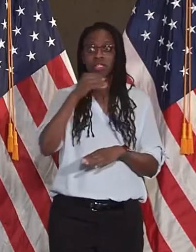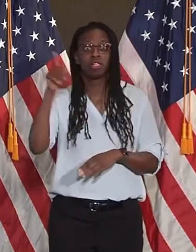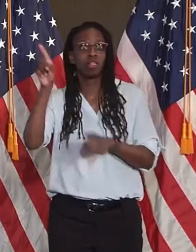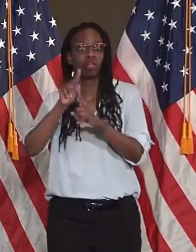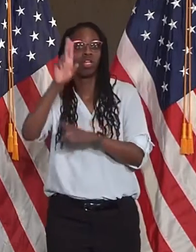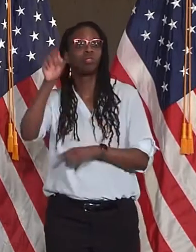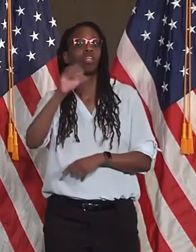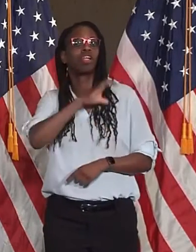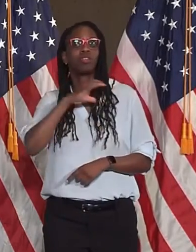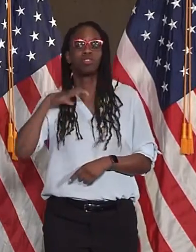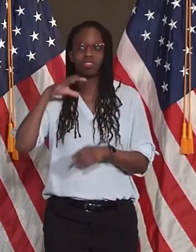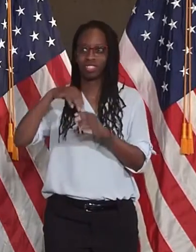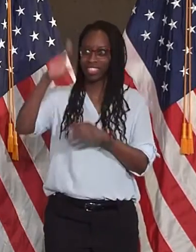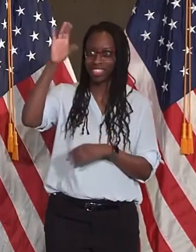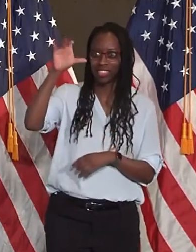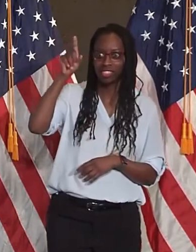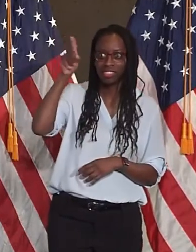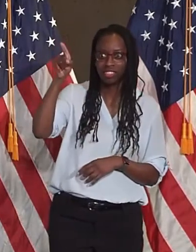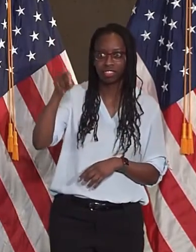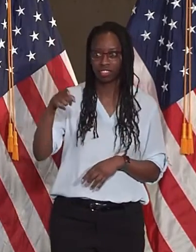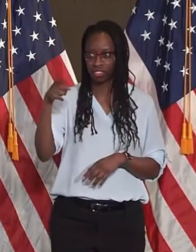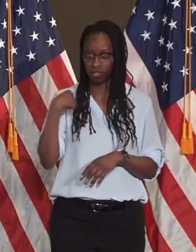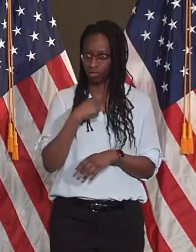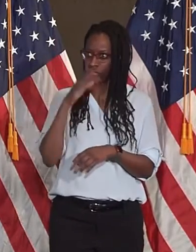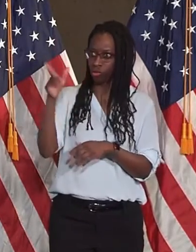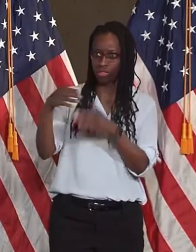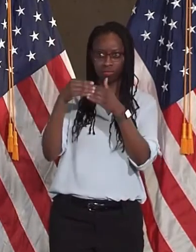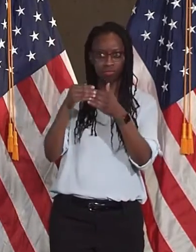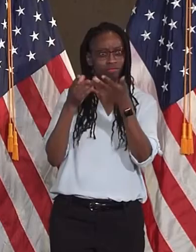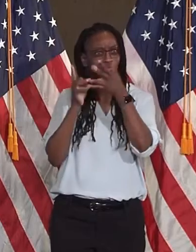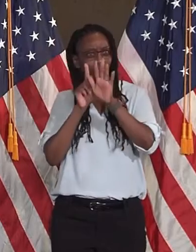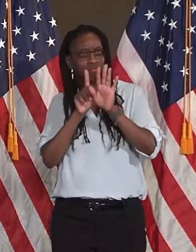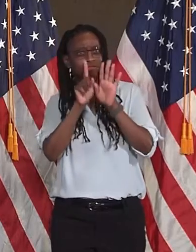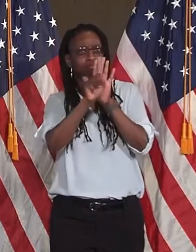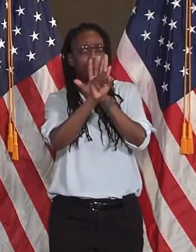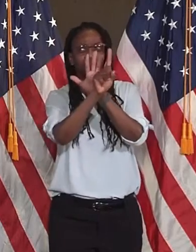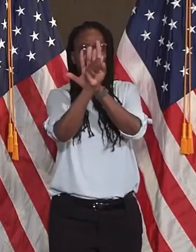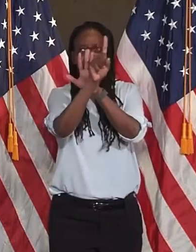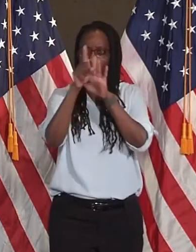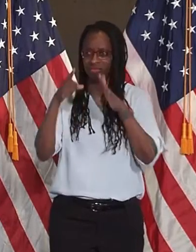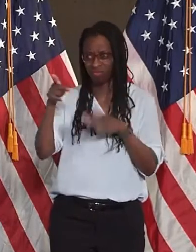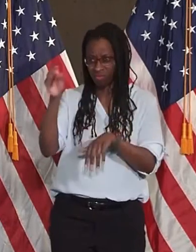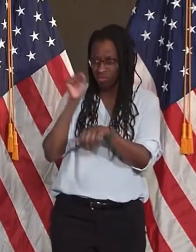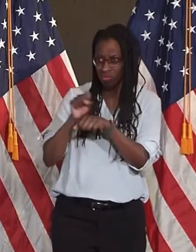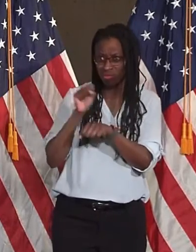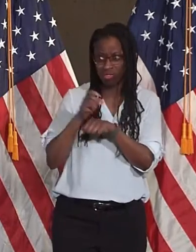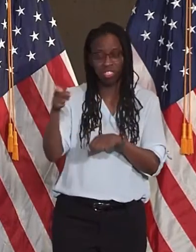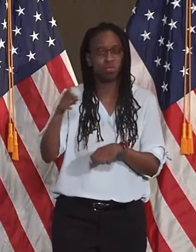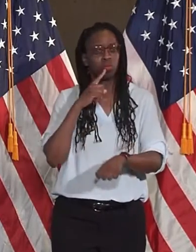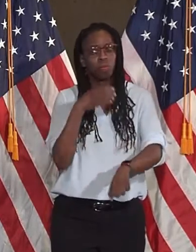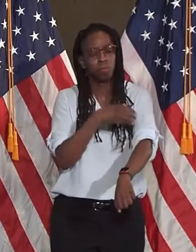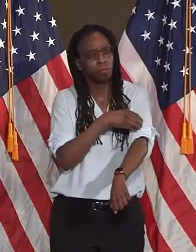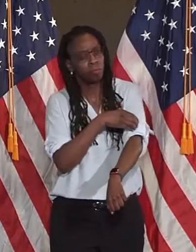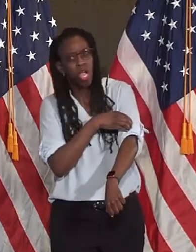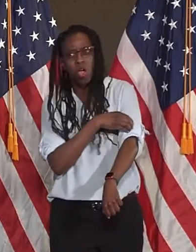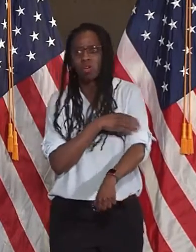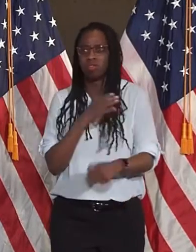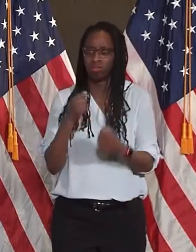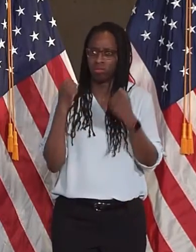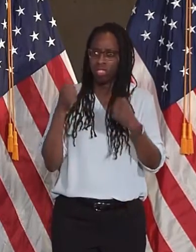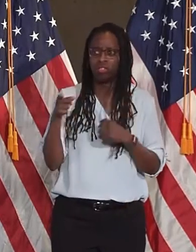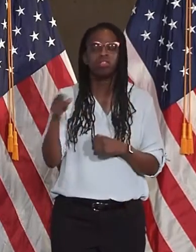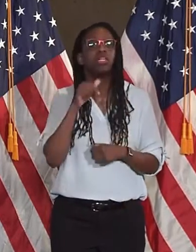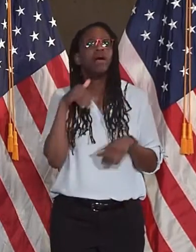representative. Your advocacy is powerful and unapologetic. Your leadership is fierce and